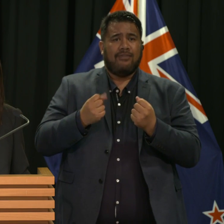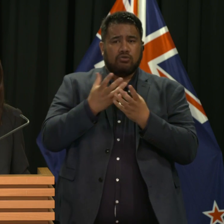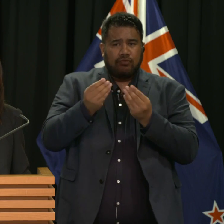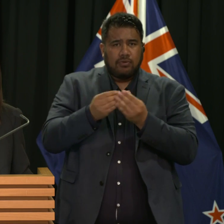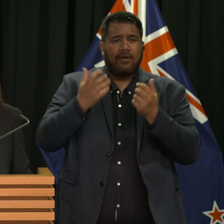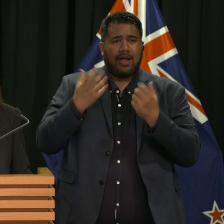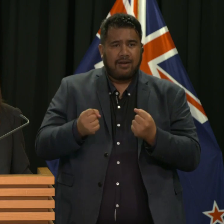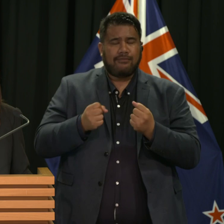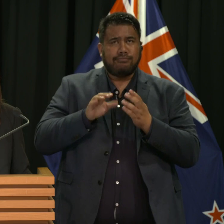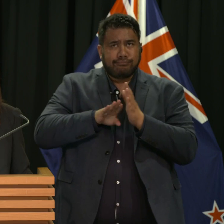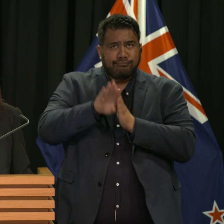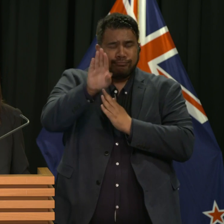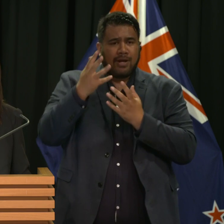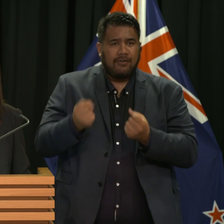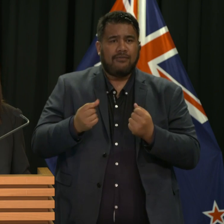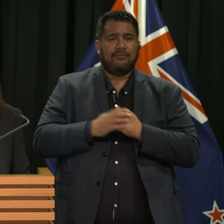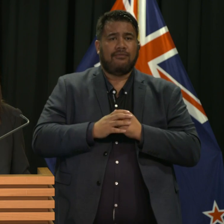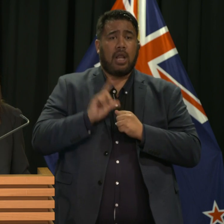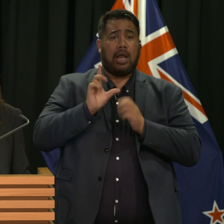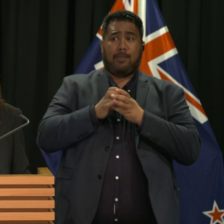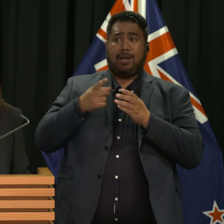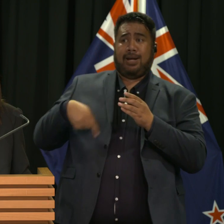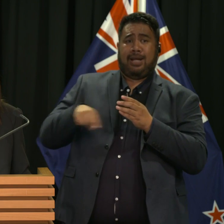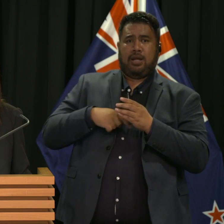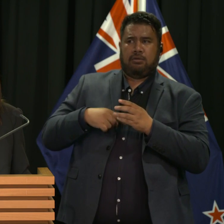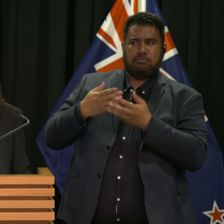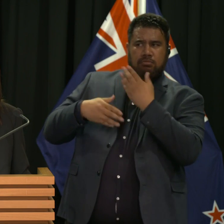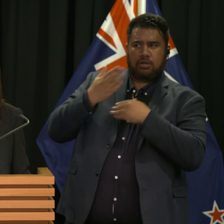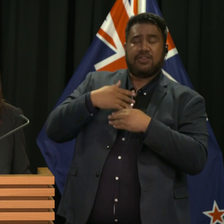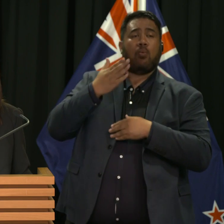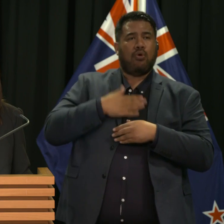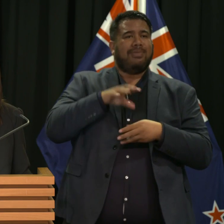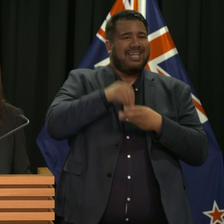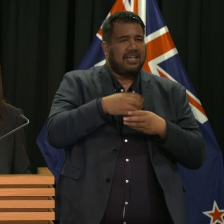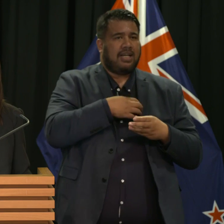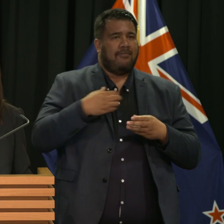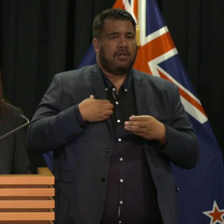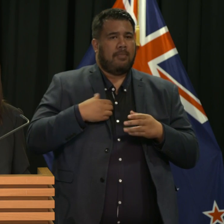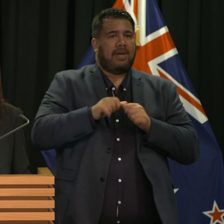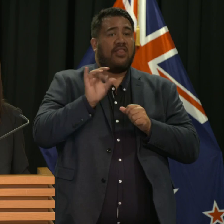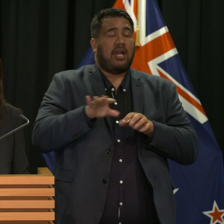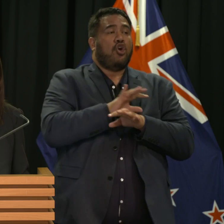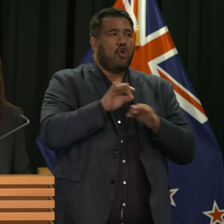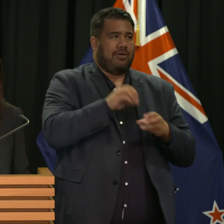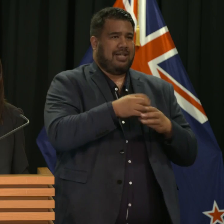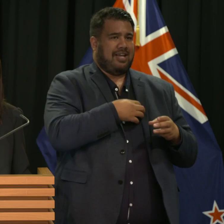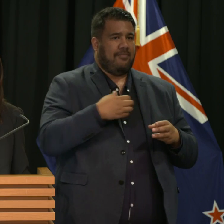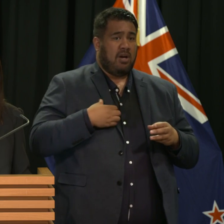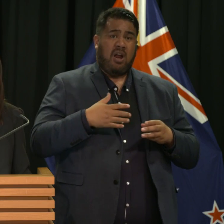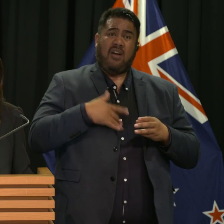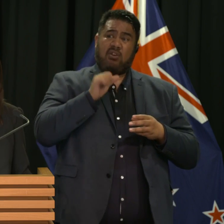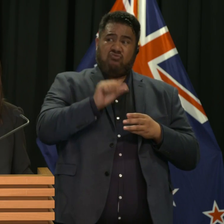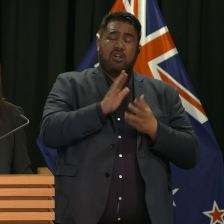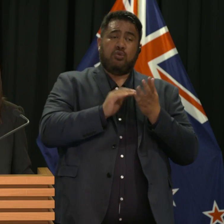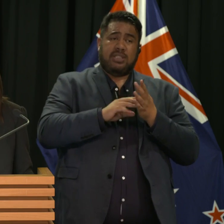The sense I get from the Labour Party, and certainly the feedback I have, is that they would rather be here in government than not, and I believe New Zealanders are better off for